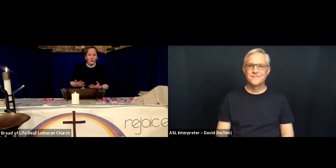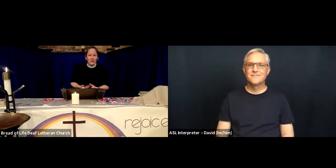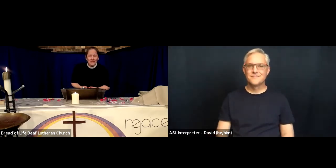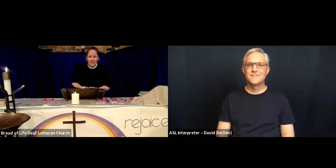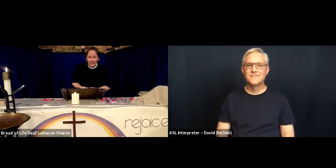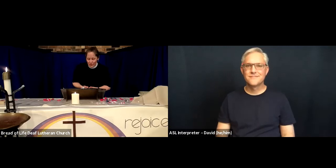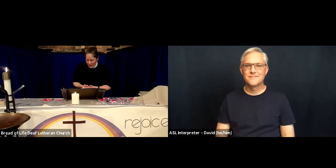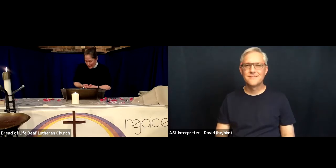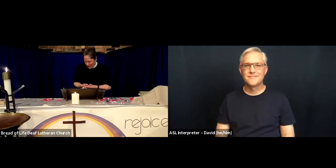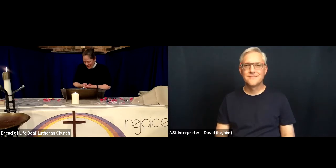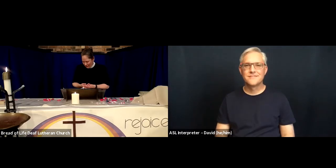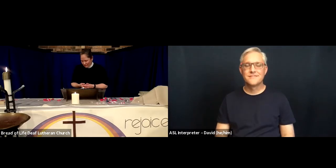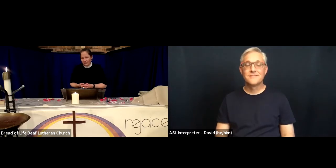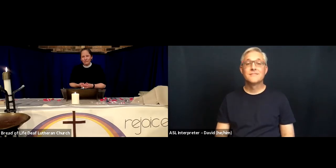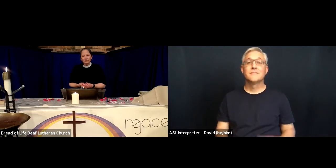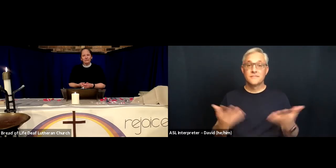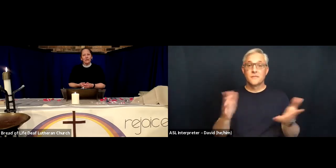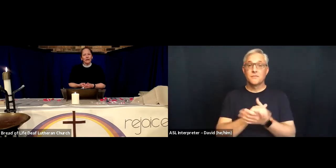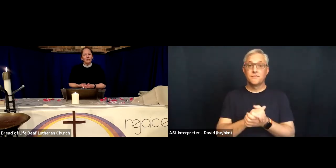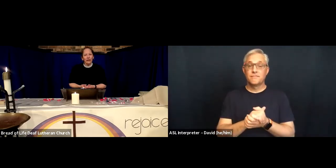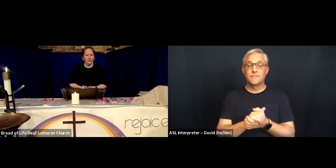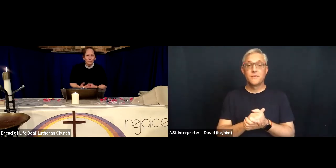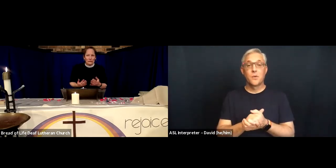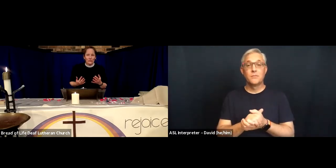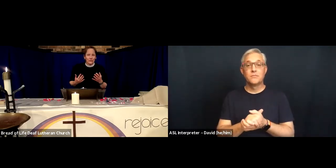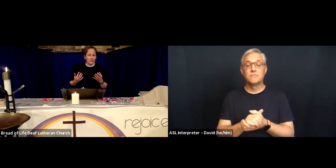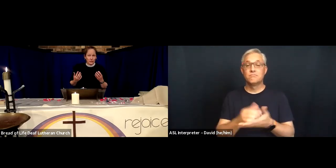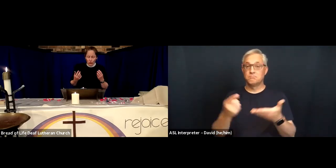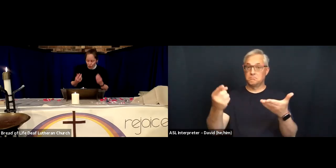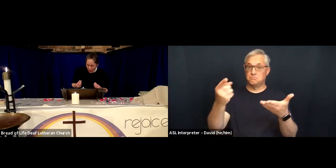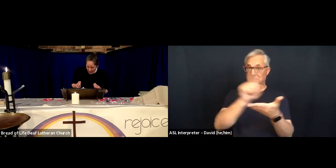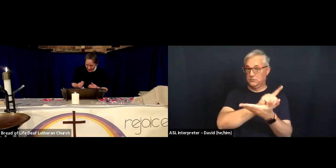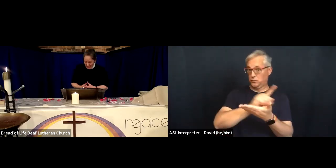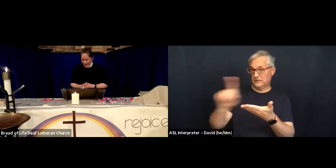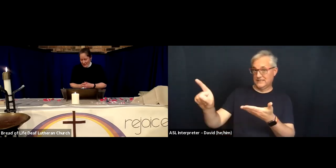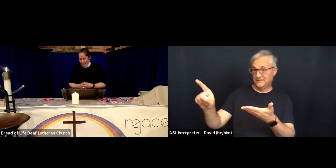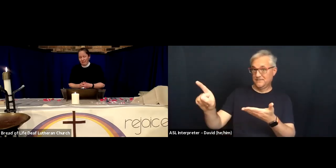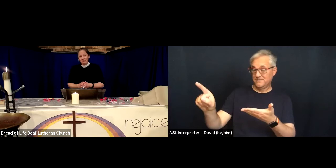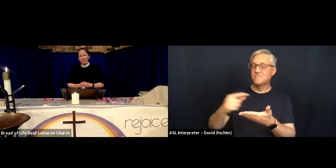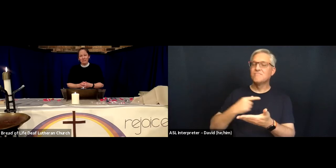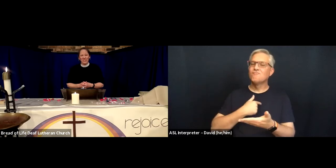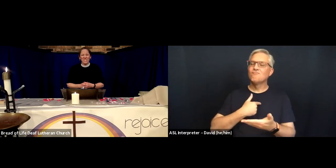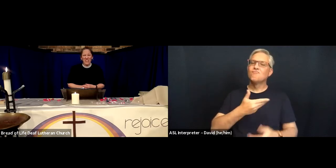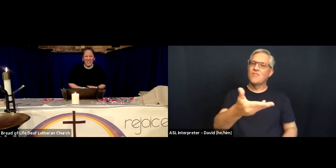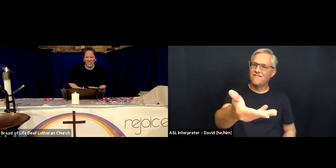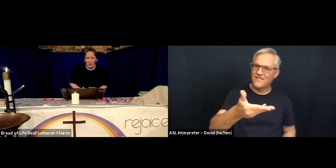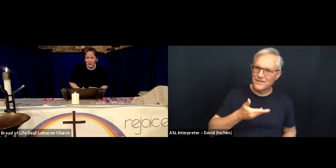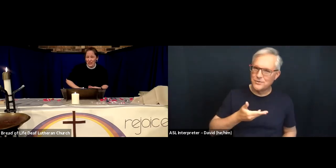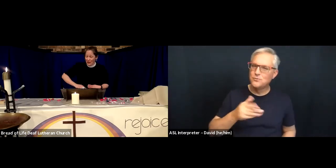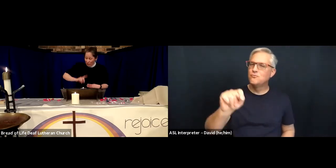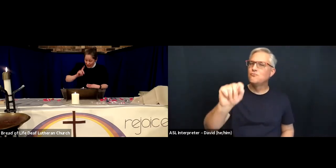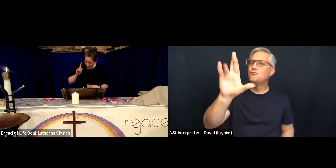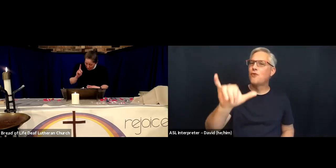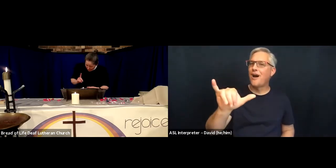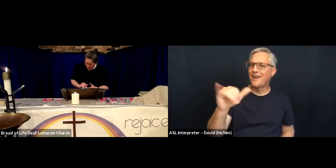So this next week, I invite you to try something. It's not a huge